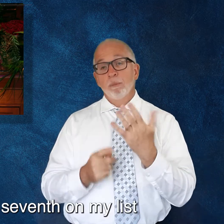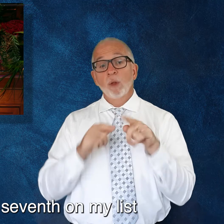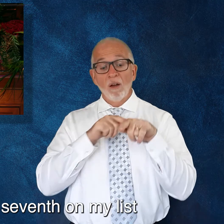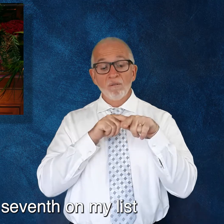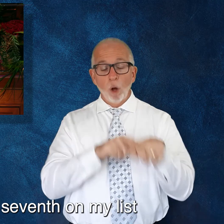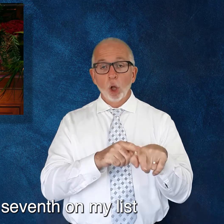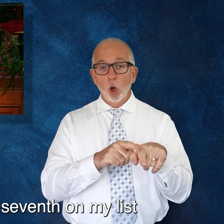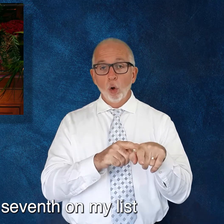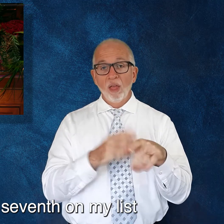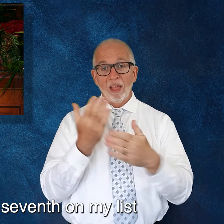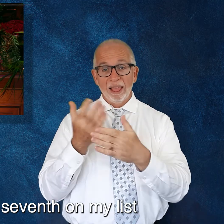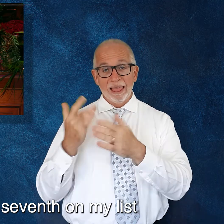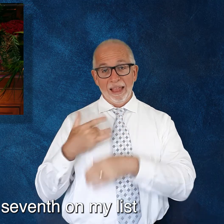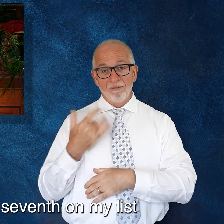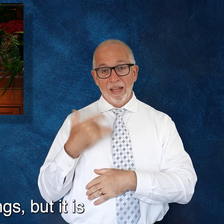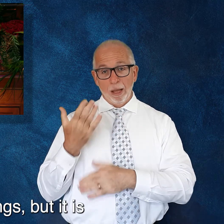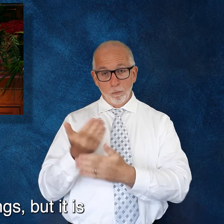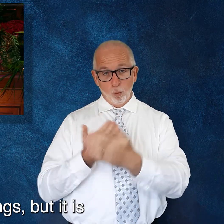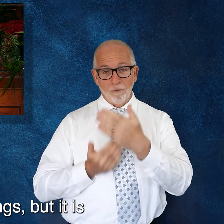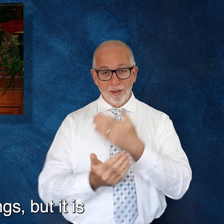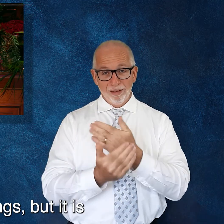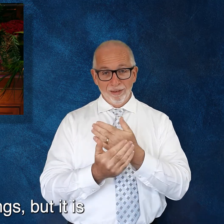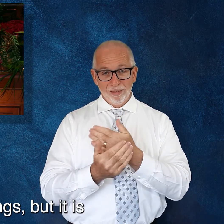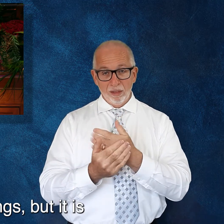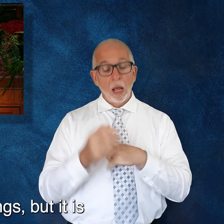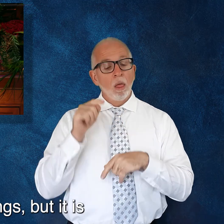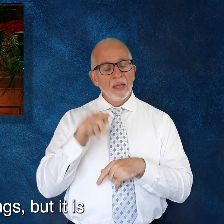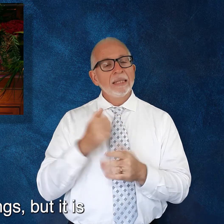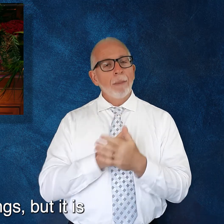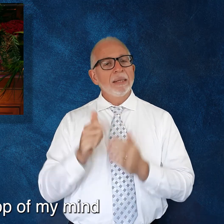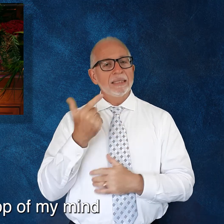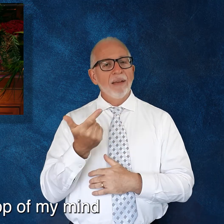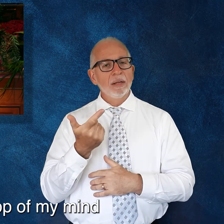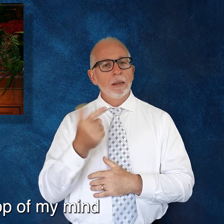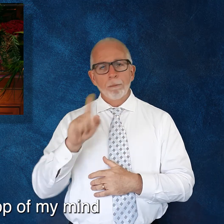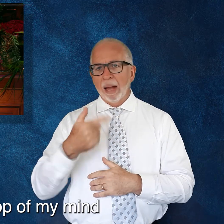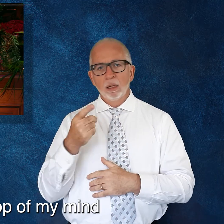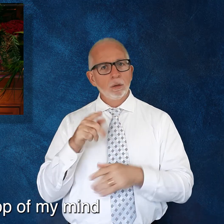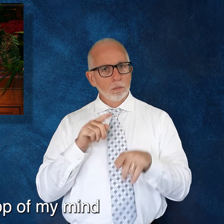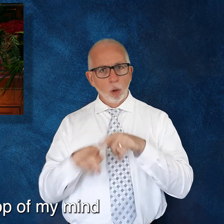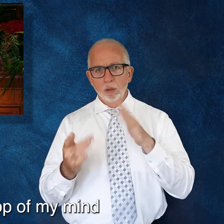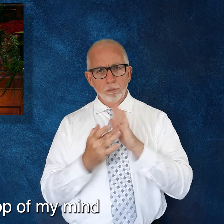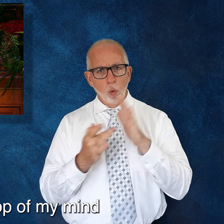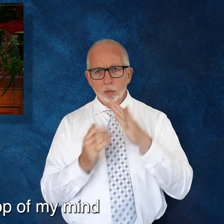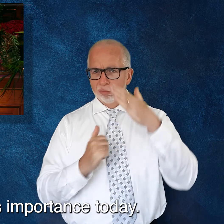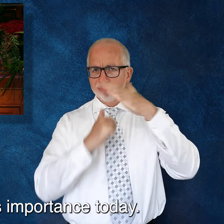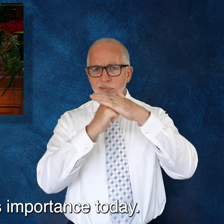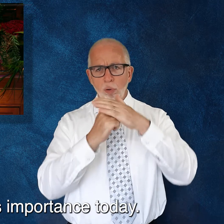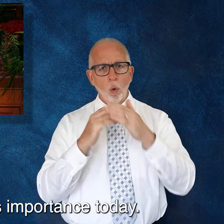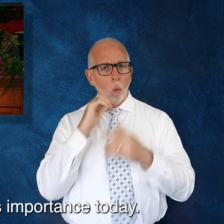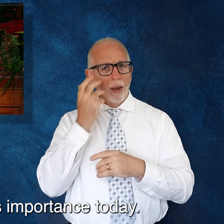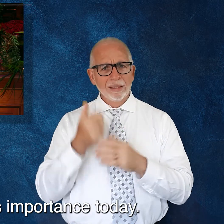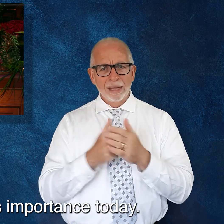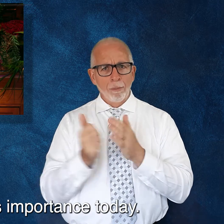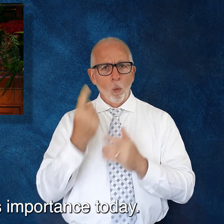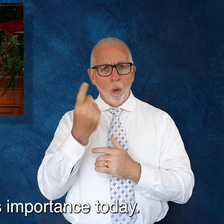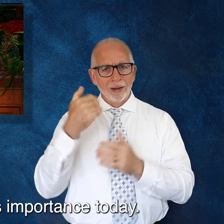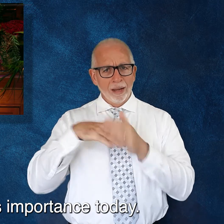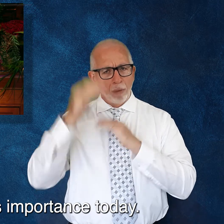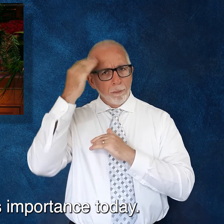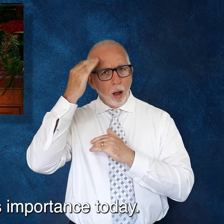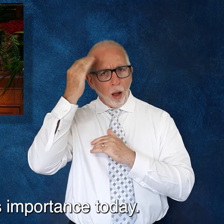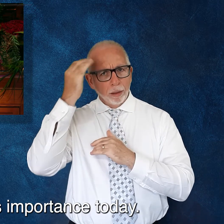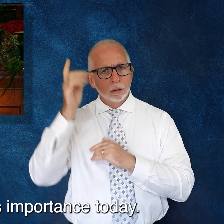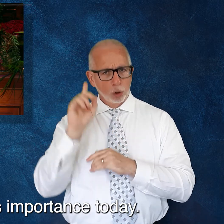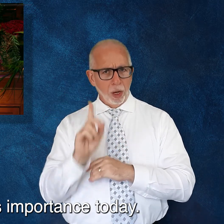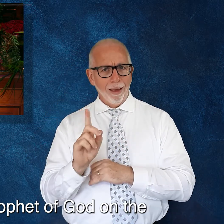This may be seventh on my list of things, but it is at the top of my mind in terms of its importance